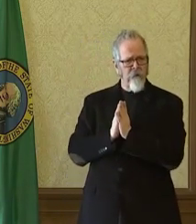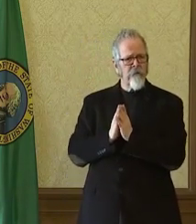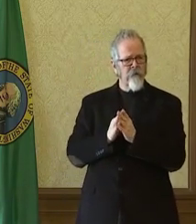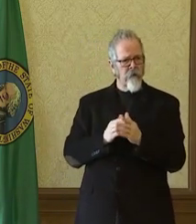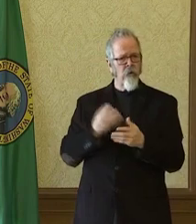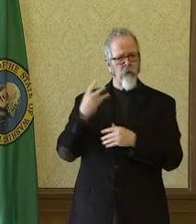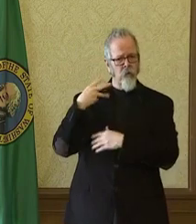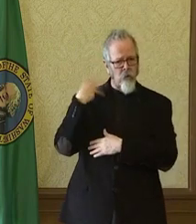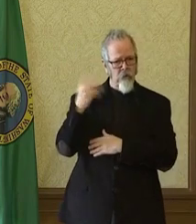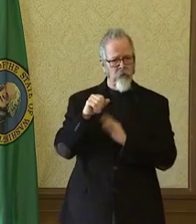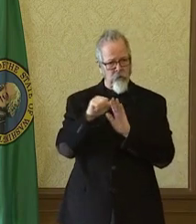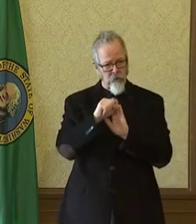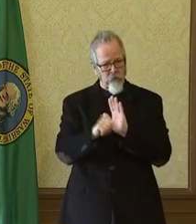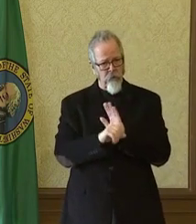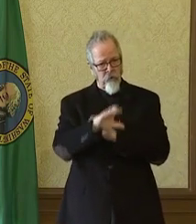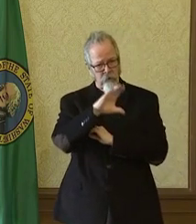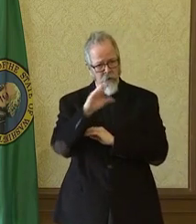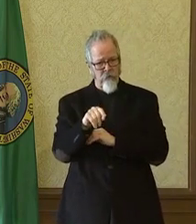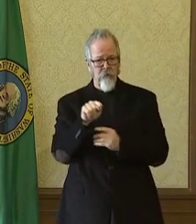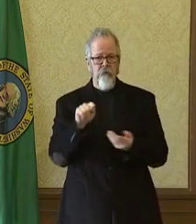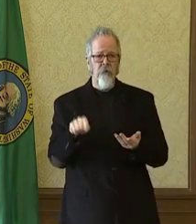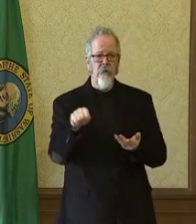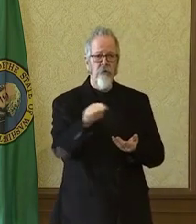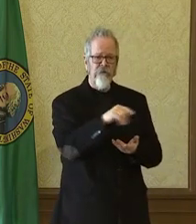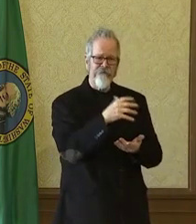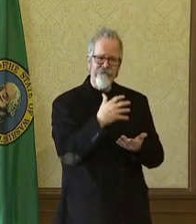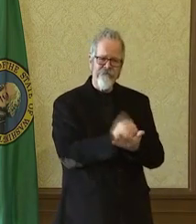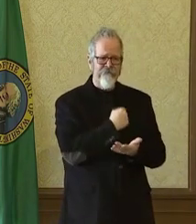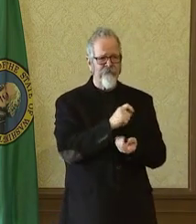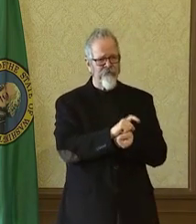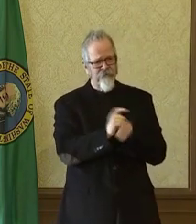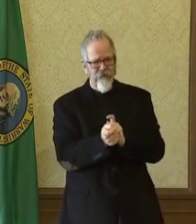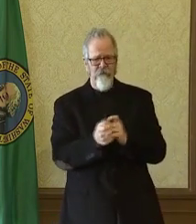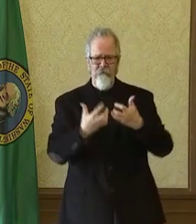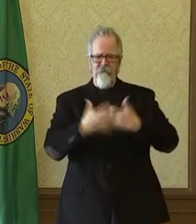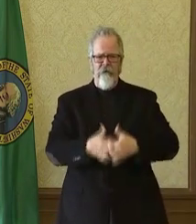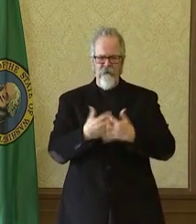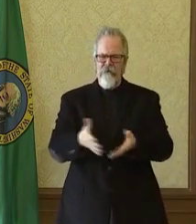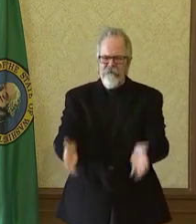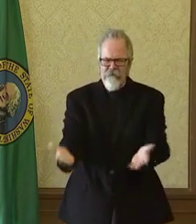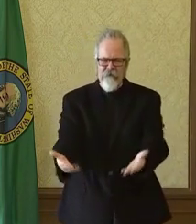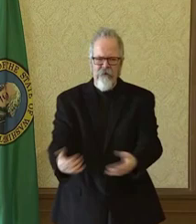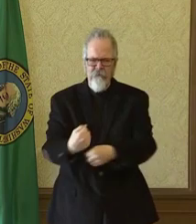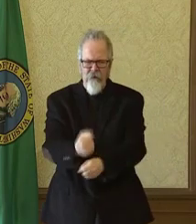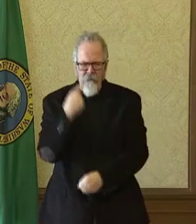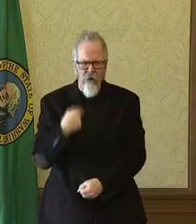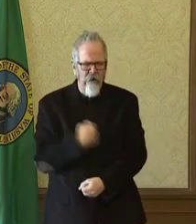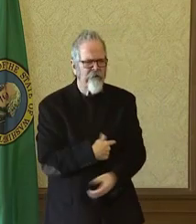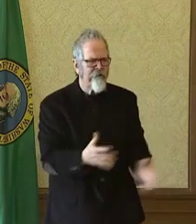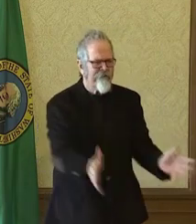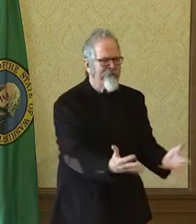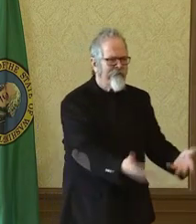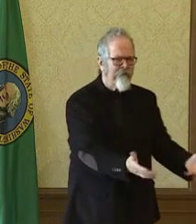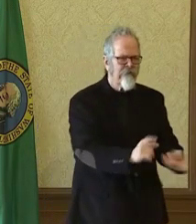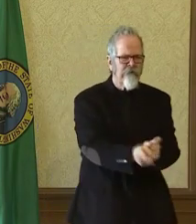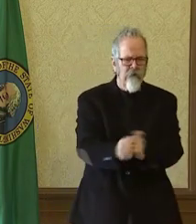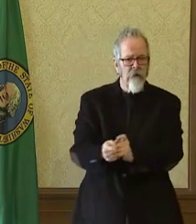been able to locate anyone in the state of Washington who's able to help us with test kit